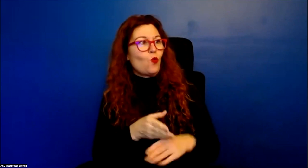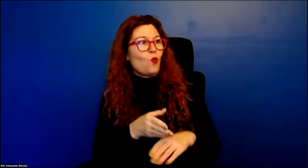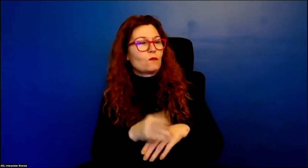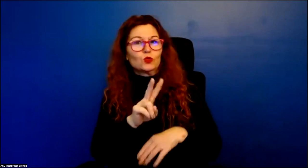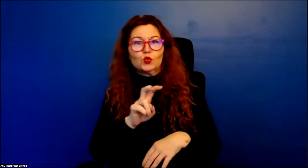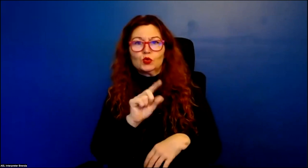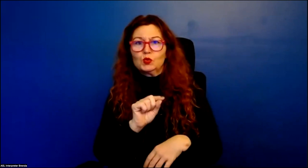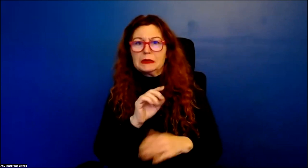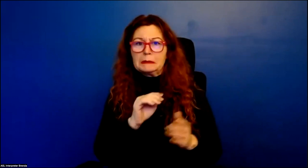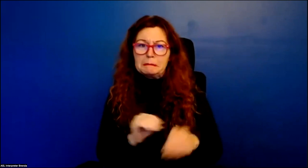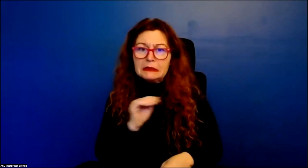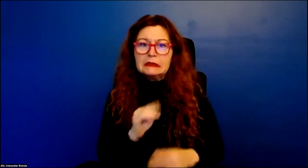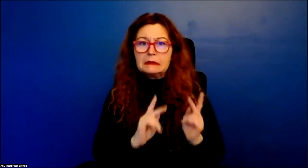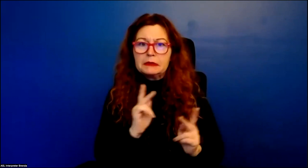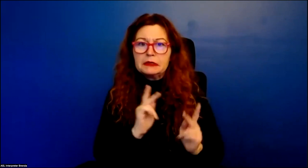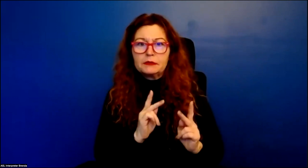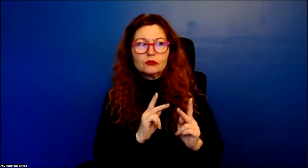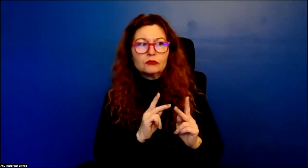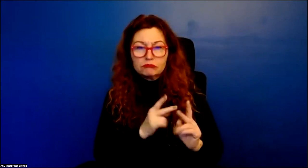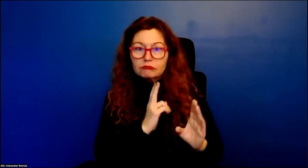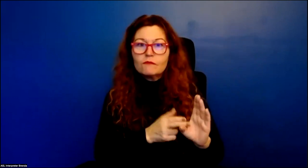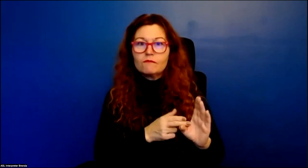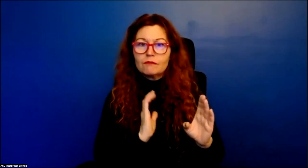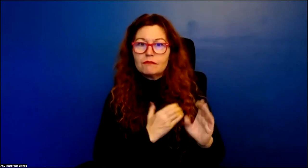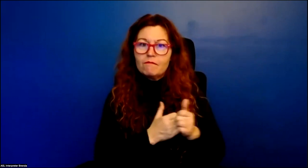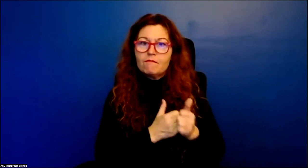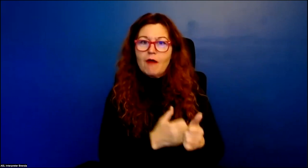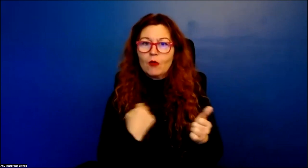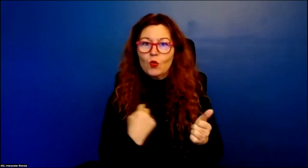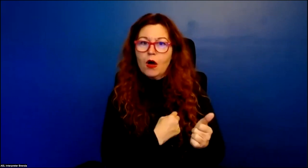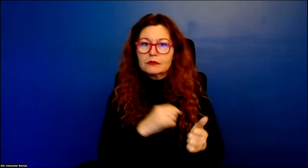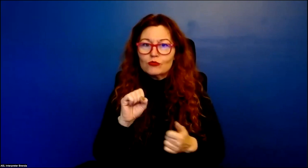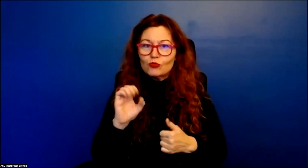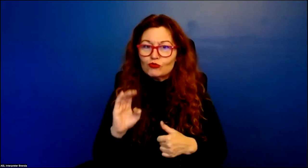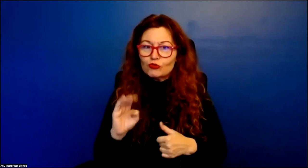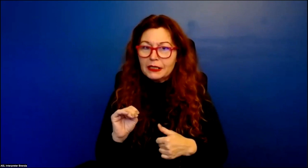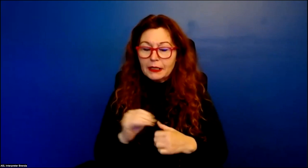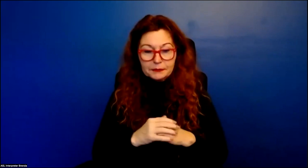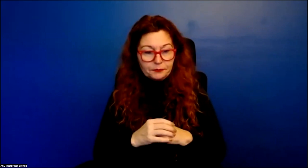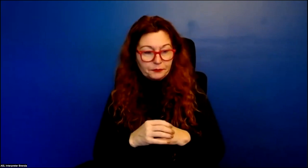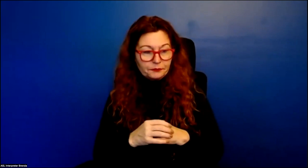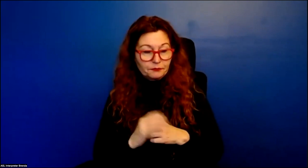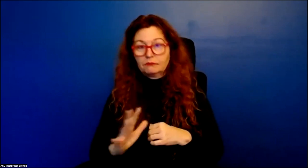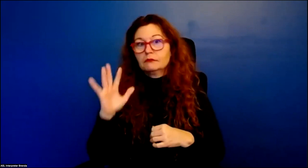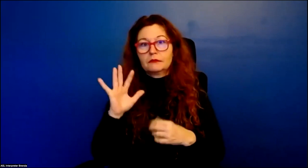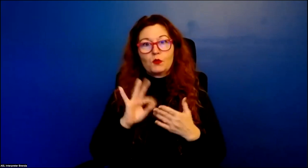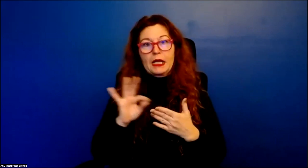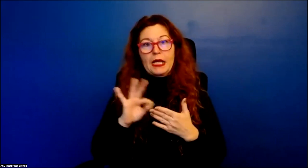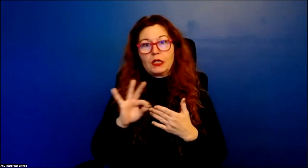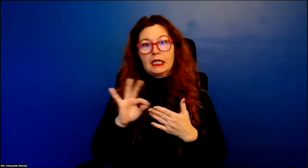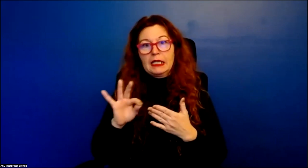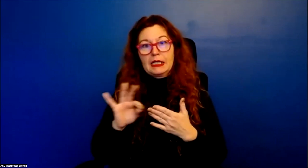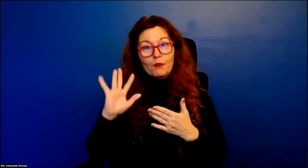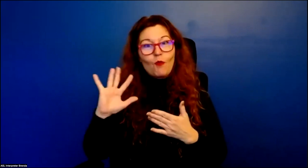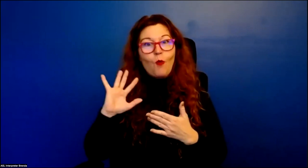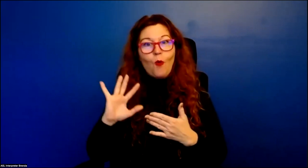people. This is a figure we tracked the first 5-6 years, and we stopped tracking because that was just so high. We couldn't